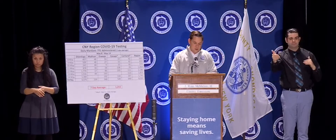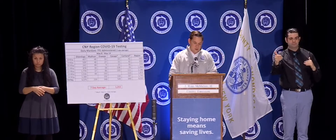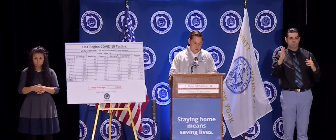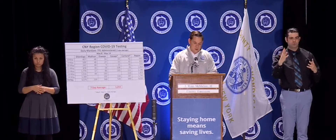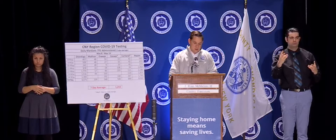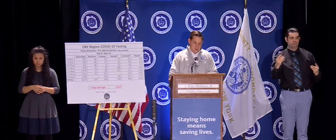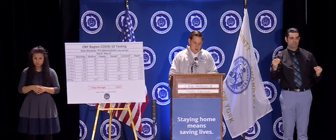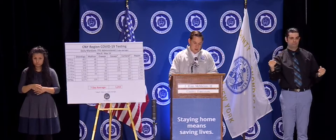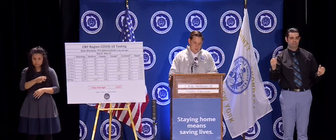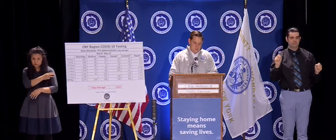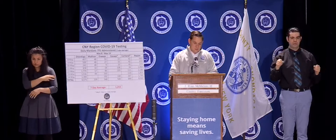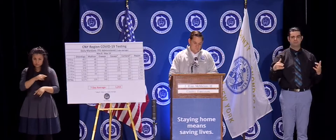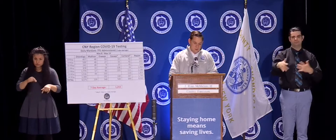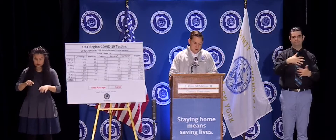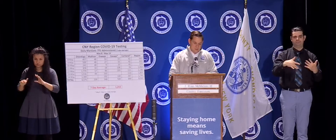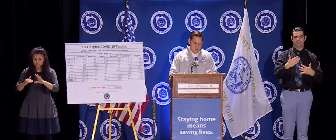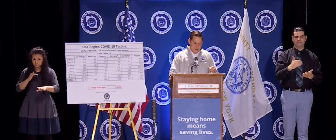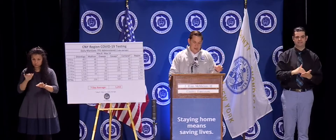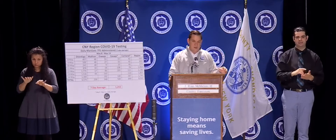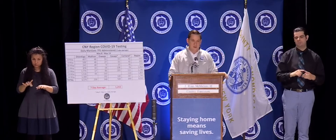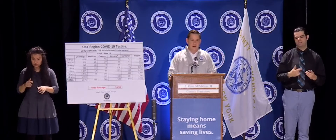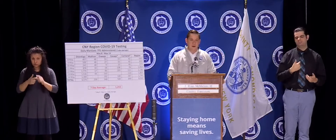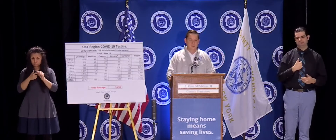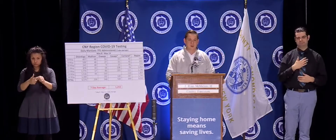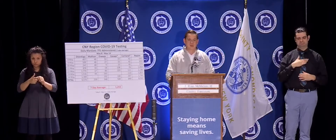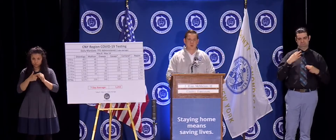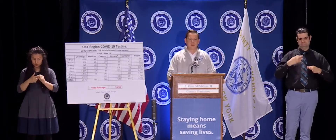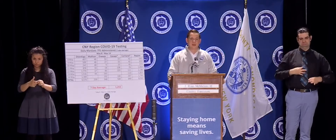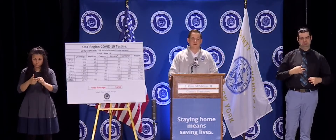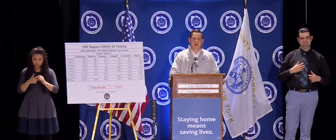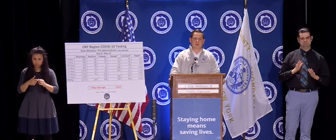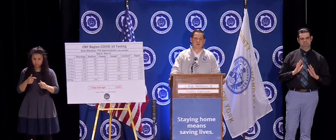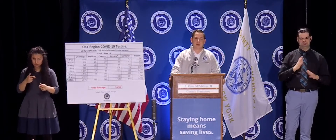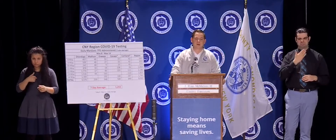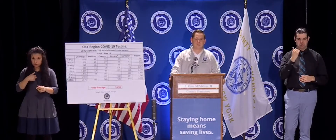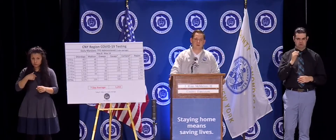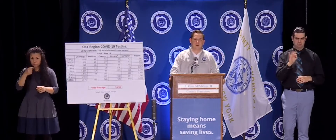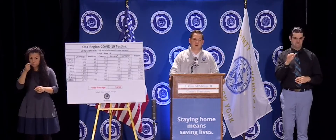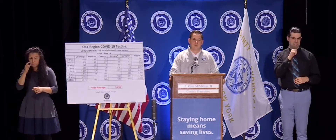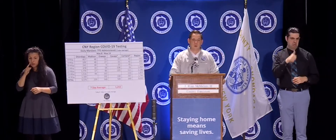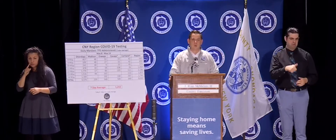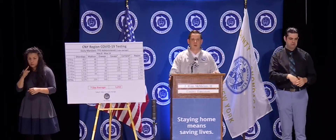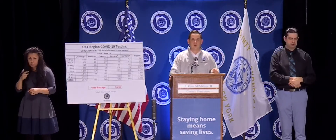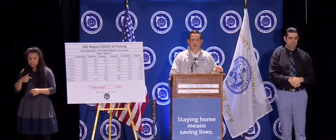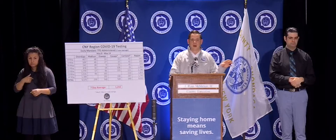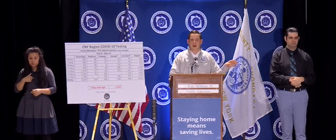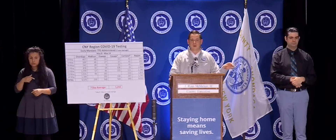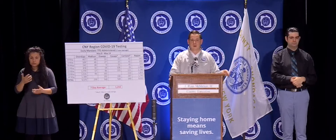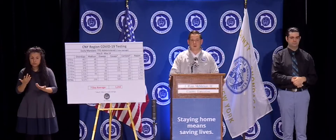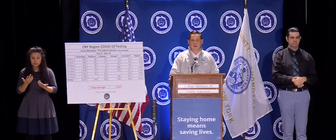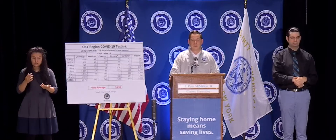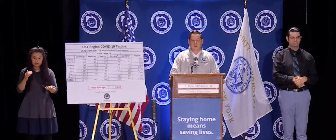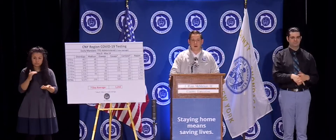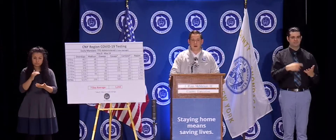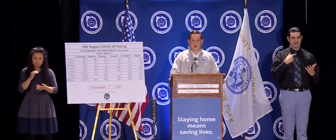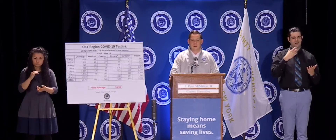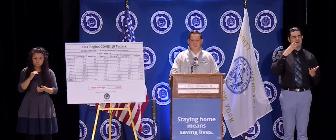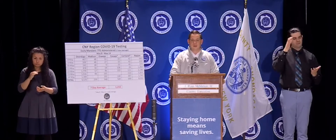I had questions. I'm a dad, and so I just wanted to give that perspective from what we do in our